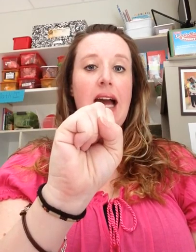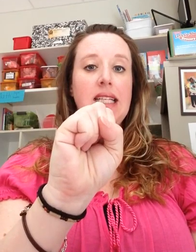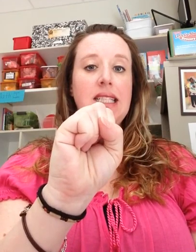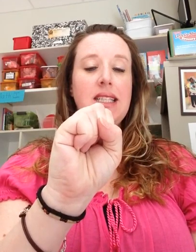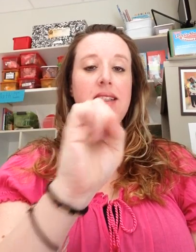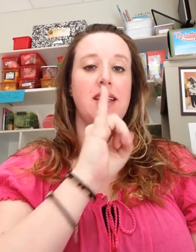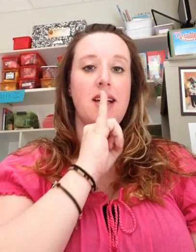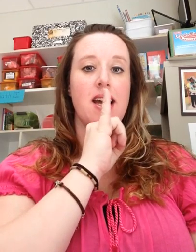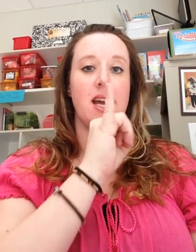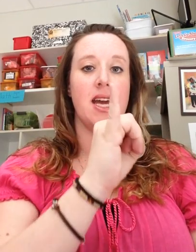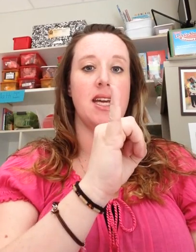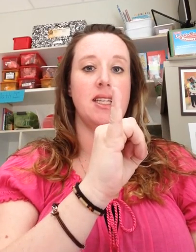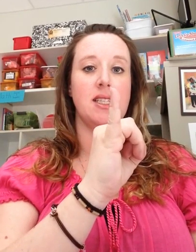I-S, is,